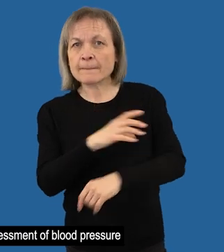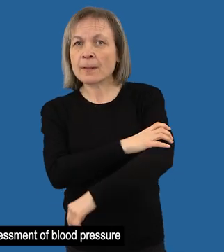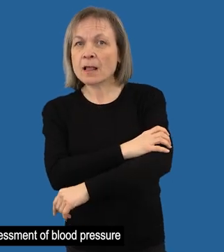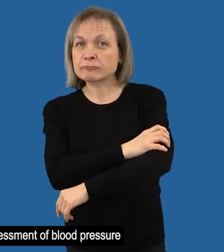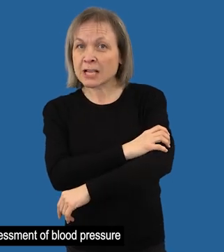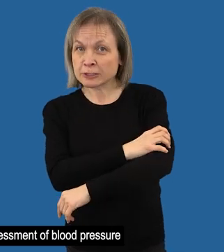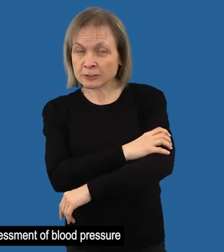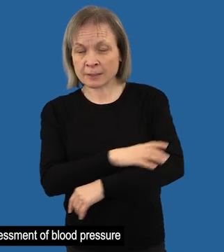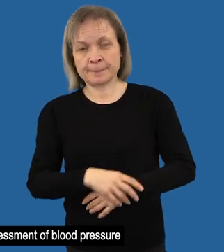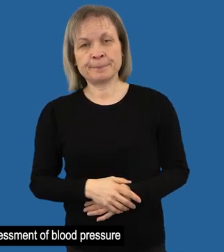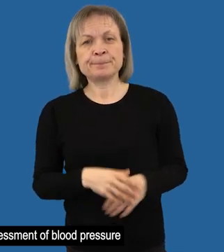An assessment of blood pressure.